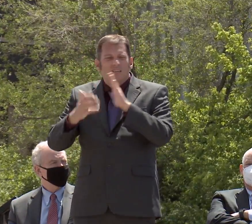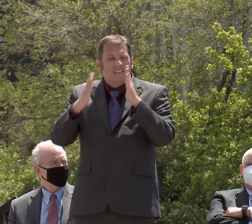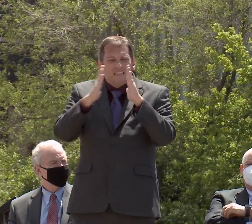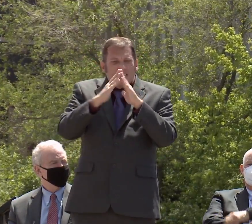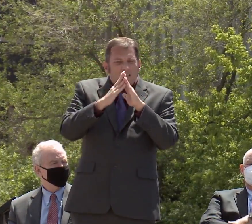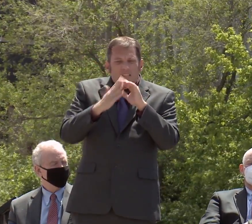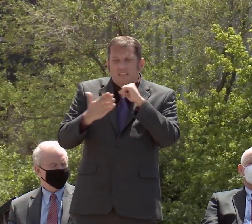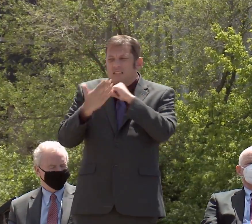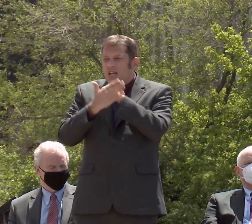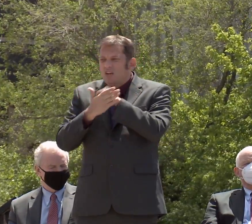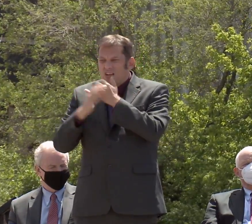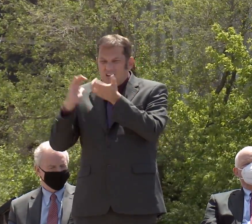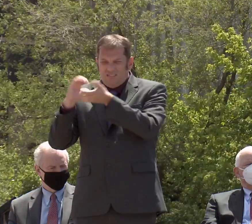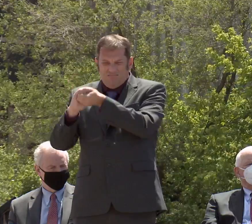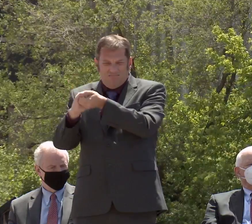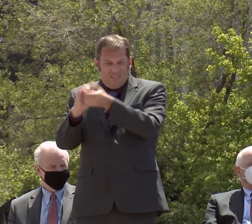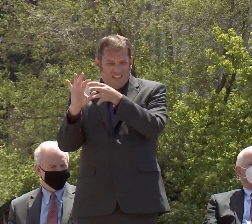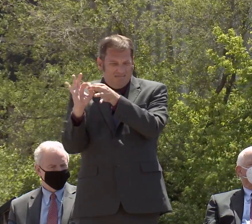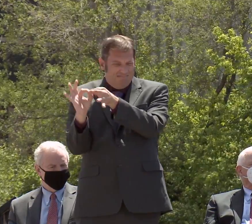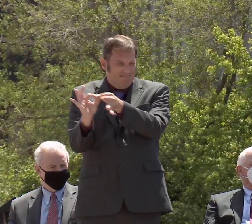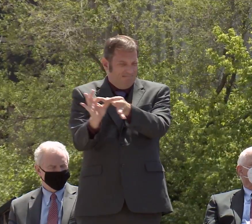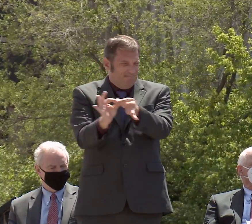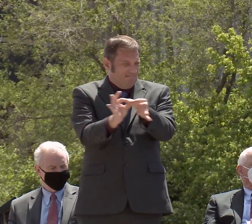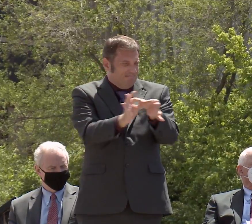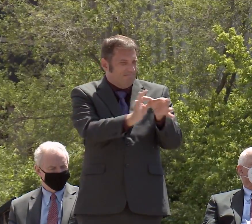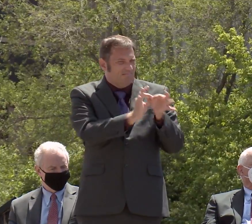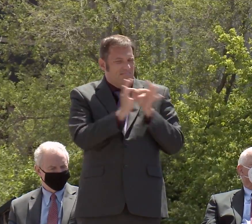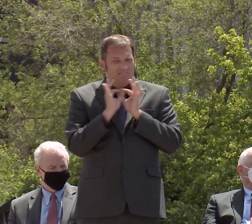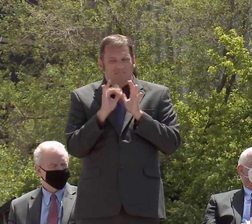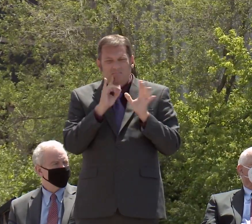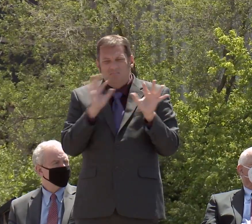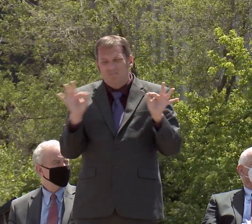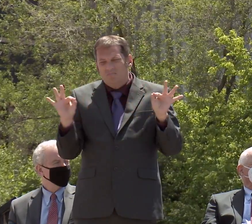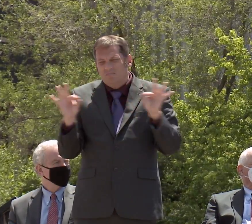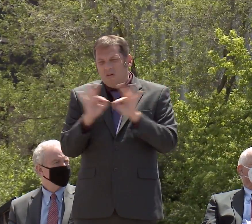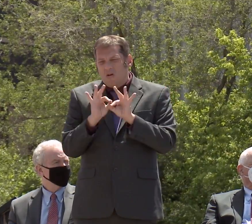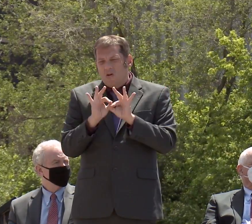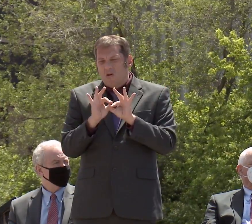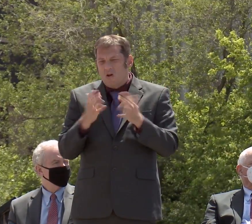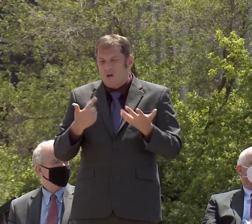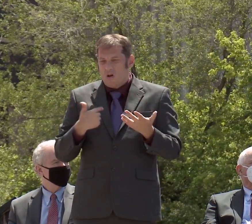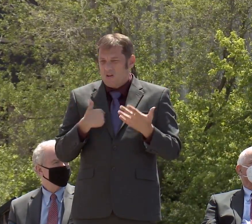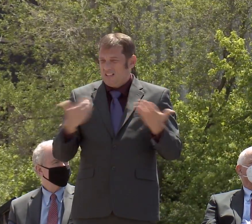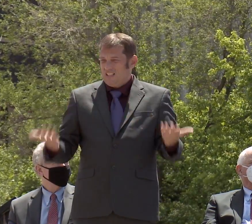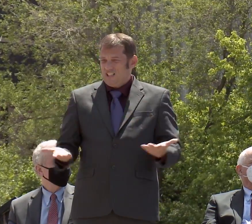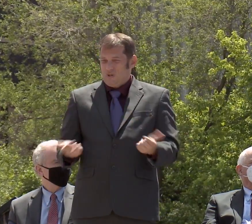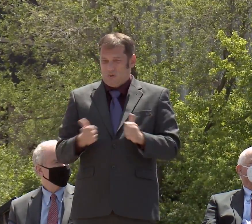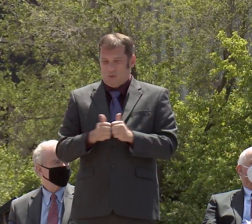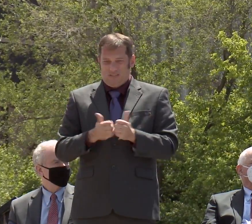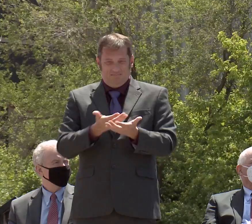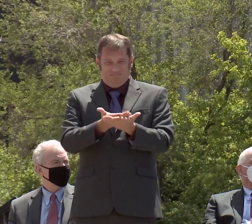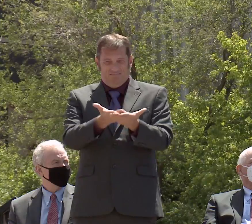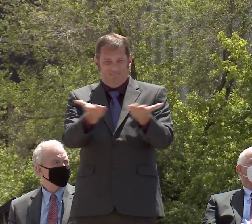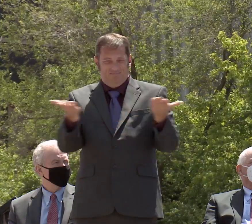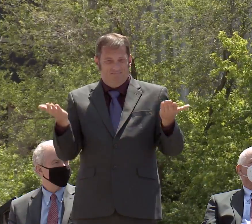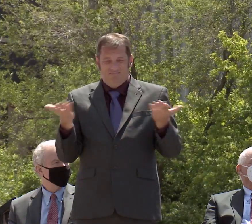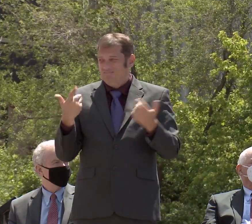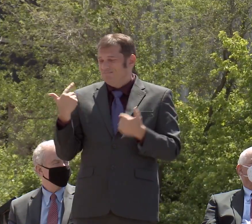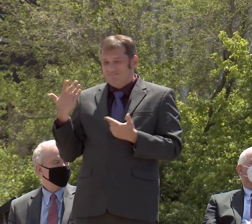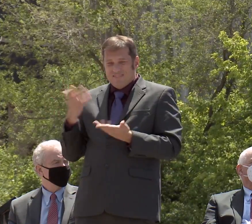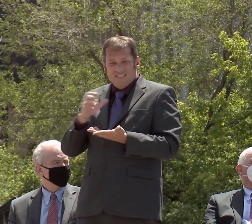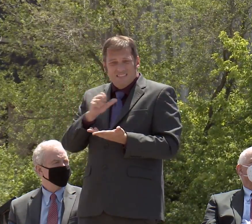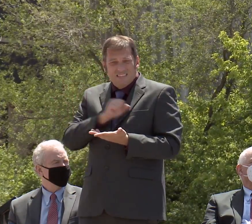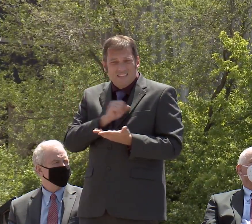good feeling to be up here with the senators, with the lieutenant governor, with the county executive, and our new